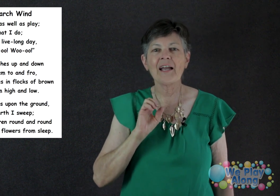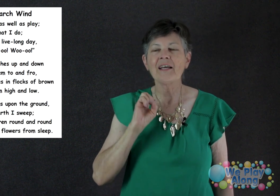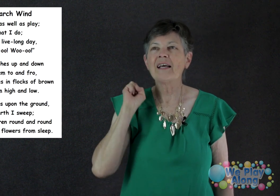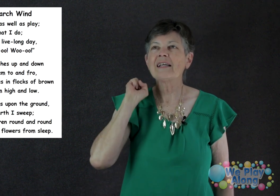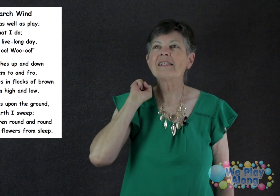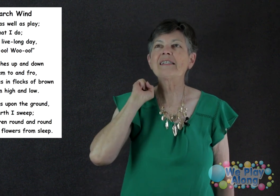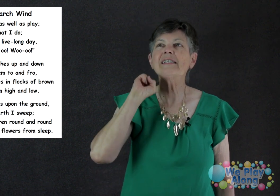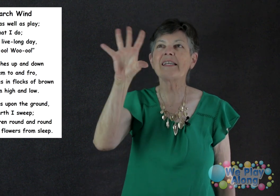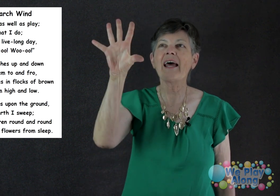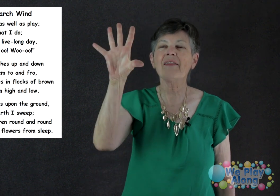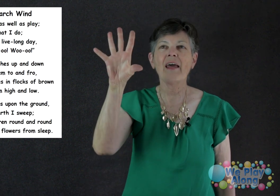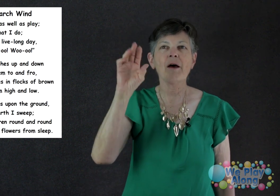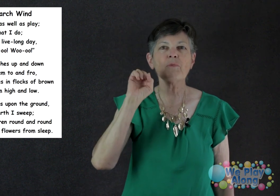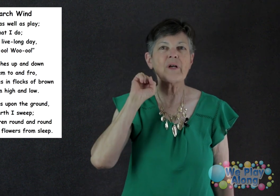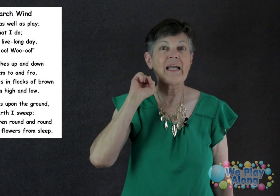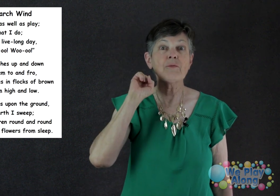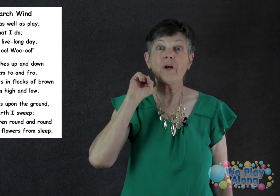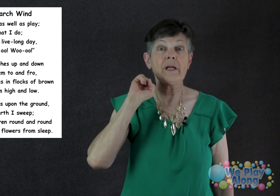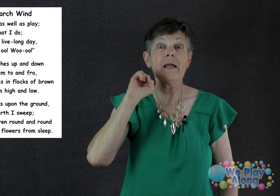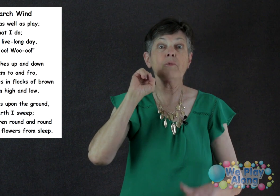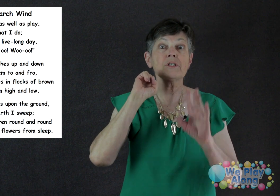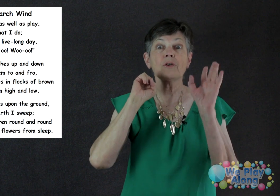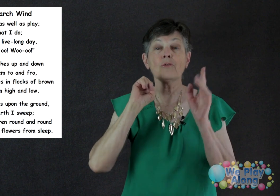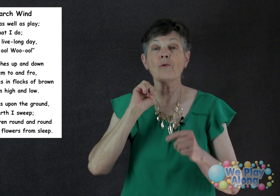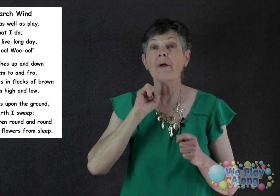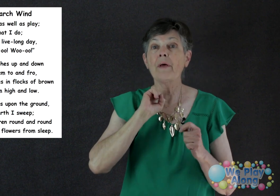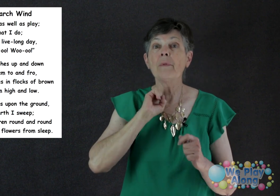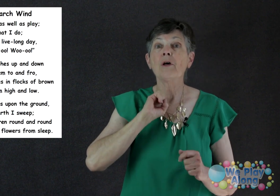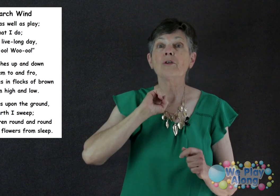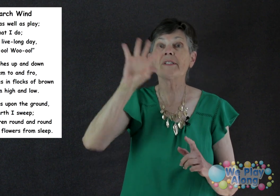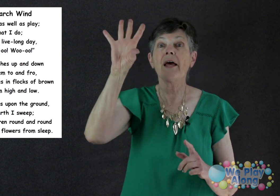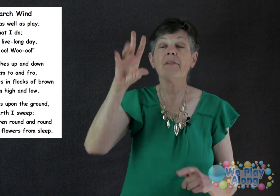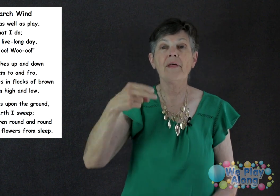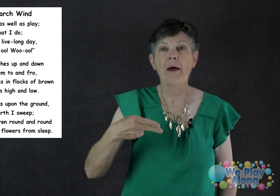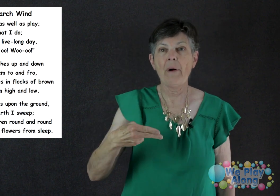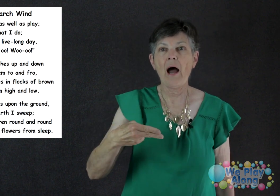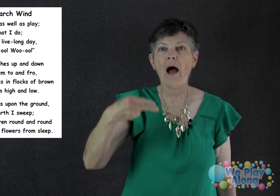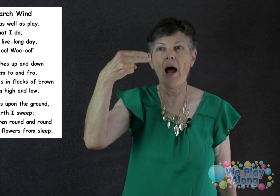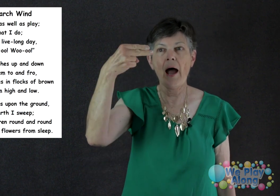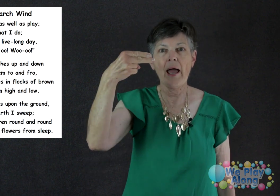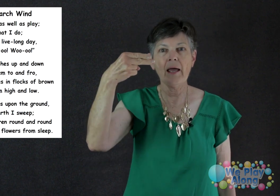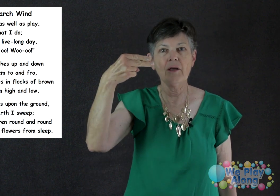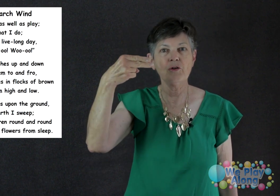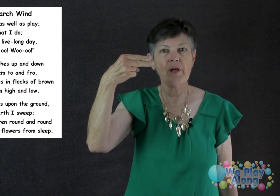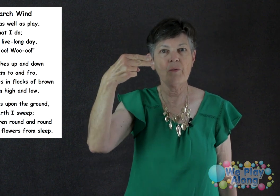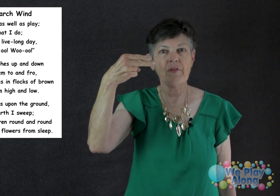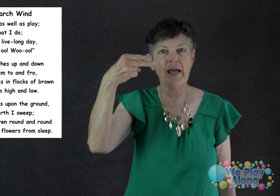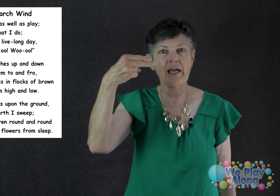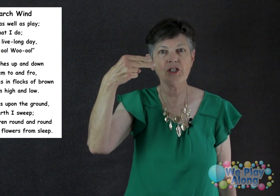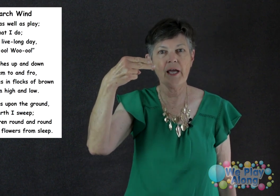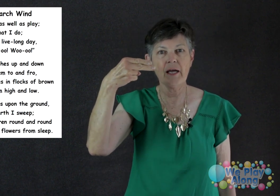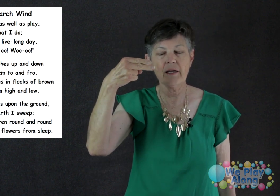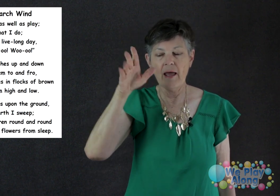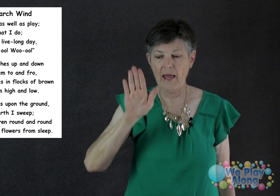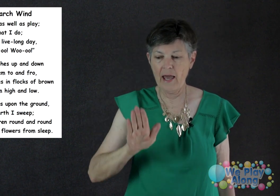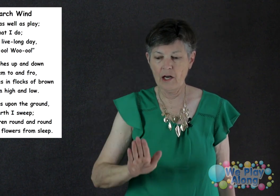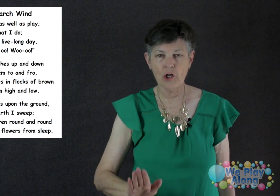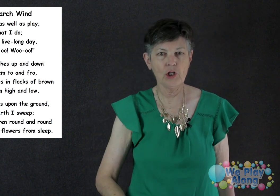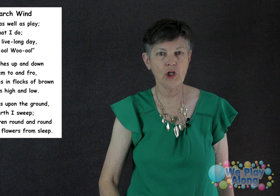And send them, again, we're still throwing them, send them high, you do that with an H hand, and